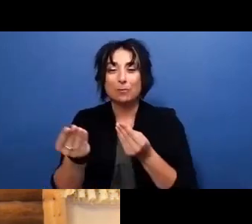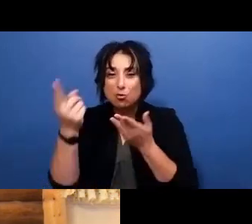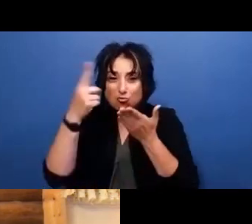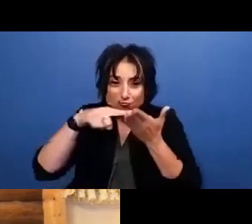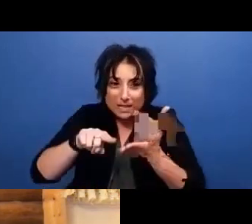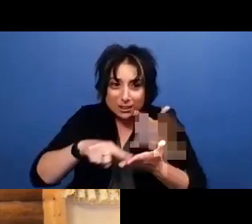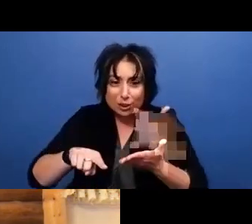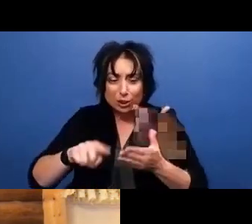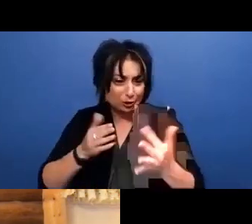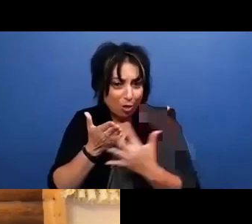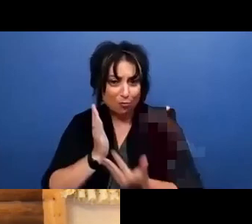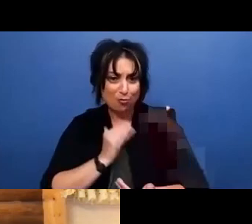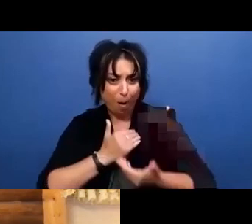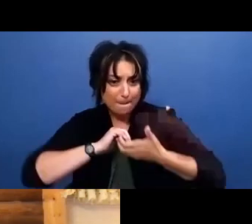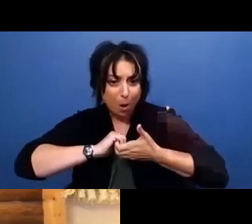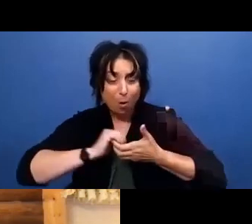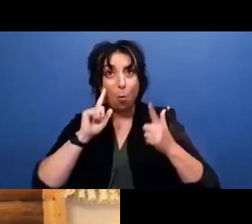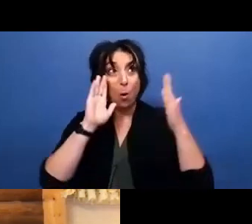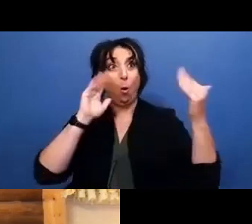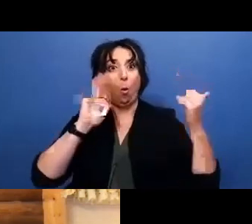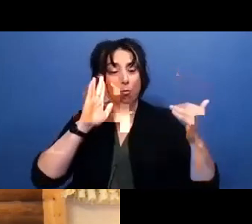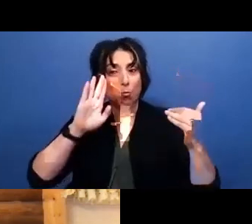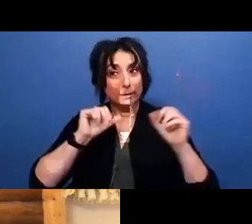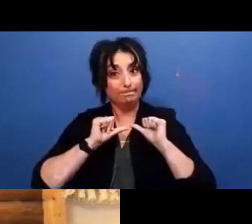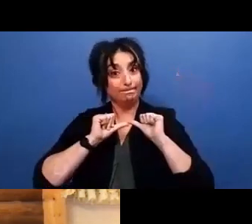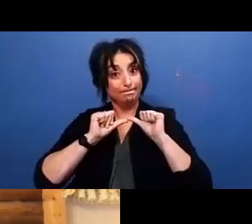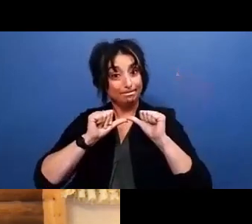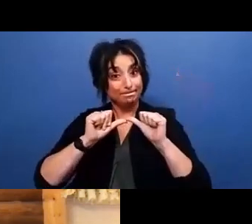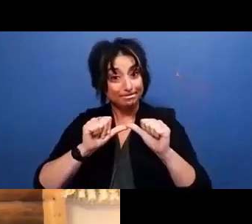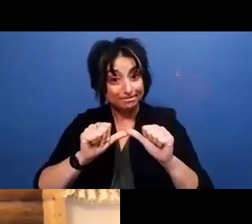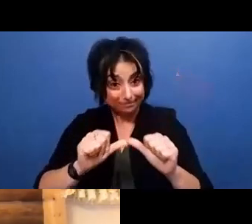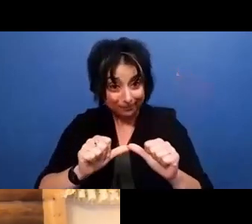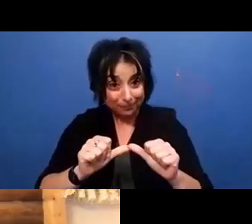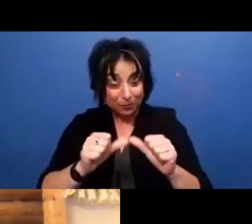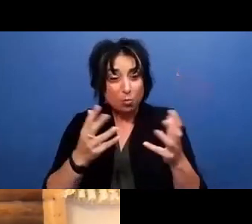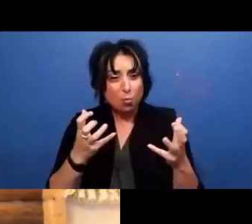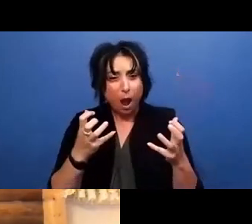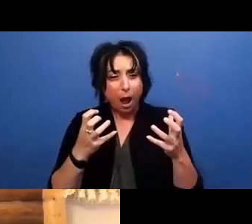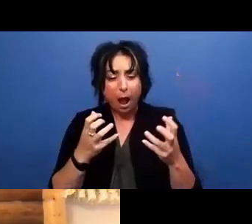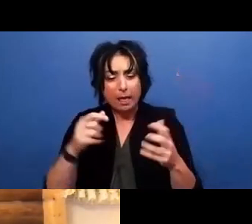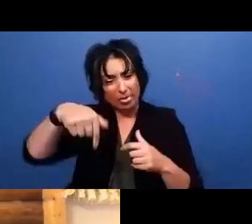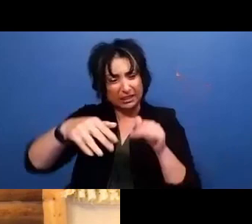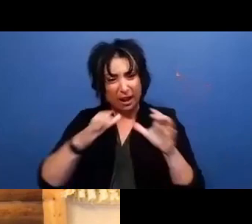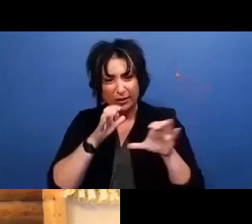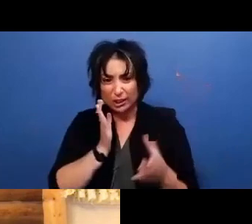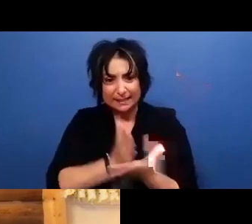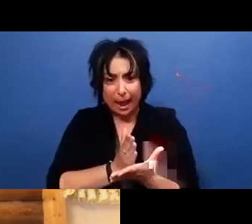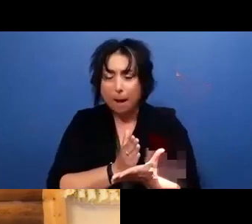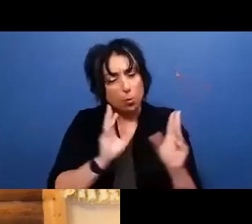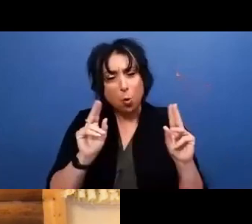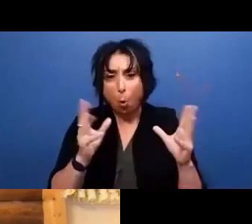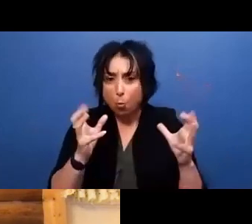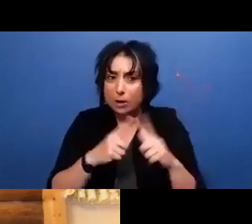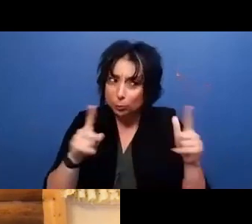partnerships, we hope will continue to expand the dialogue about